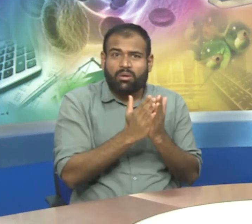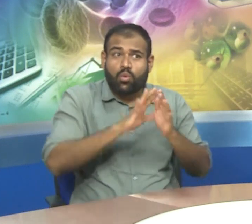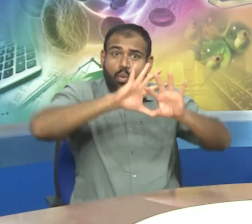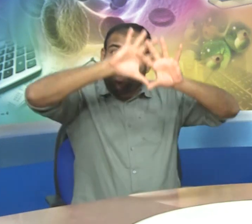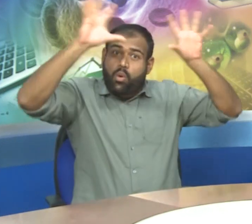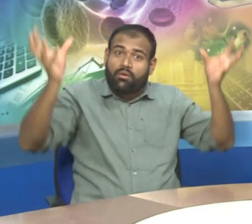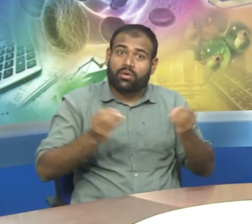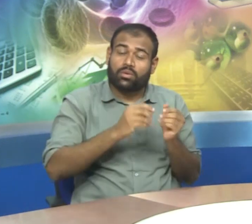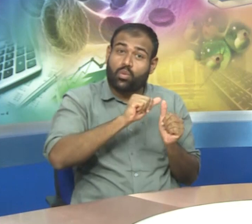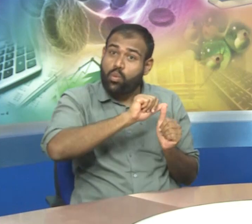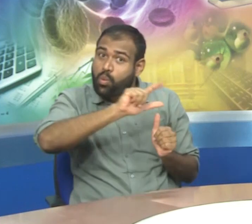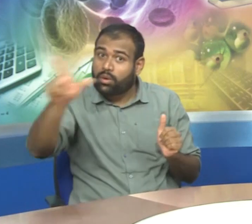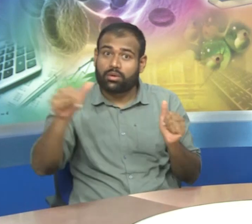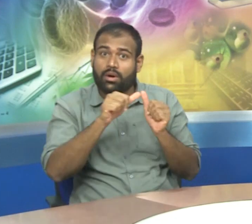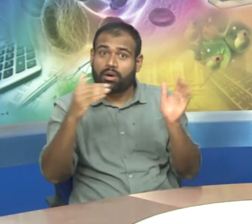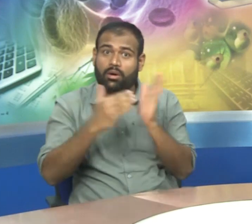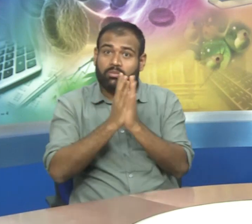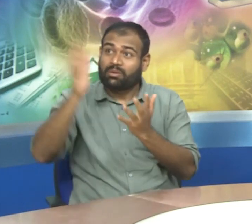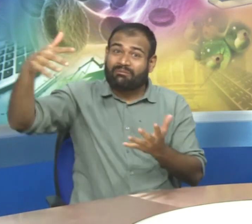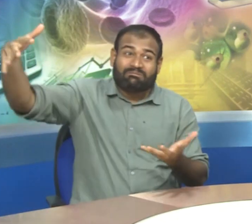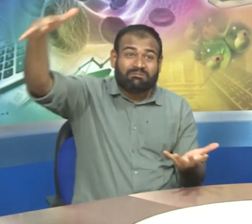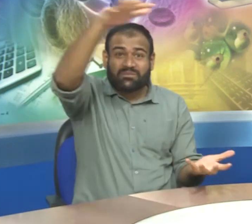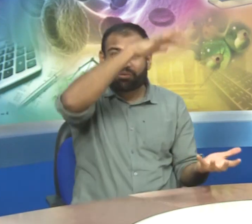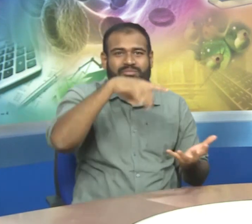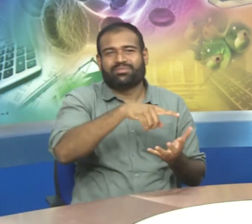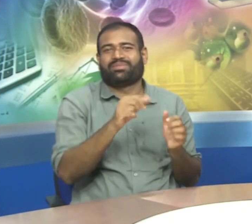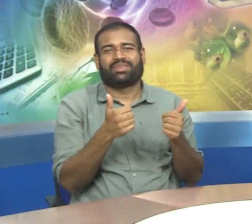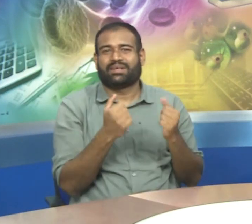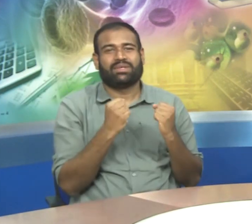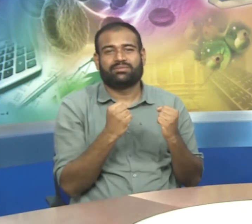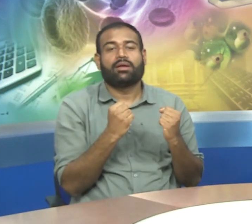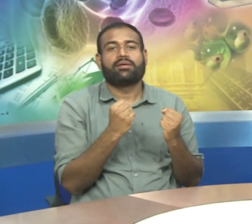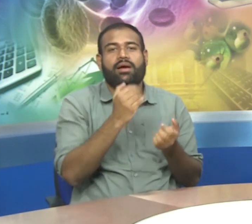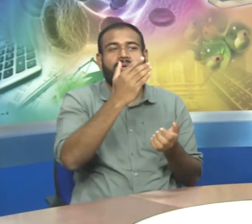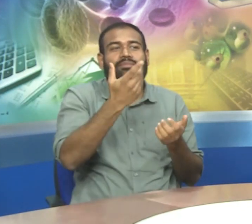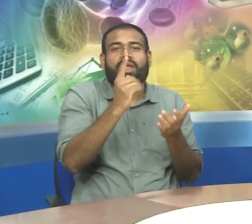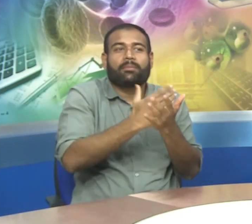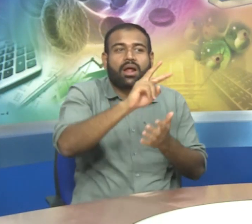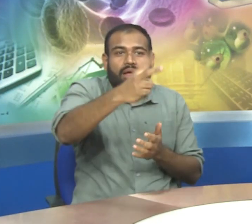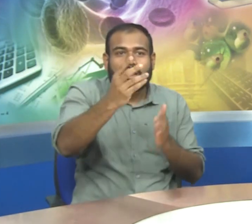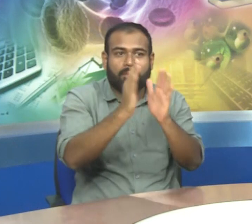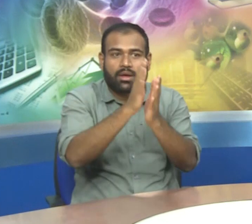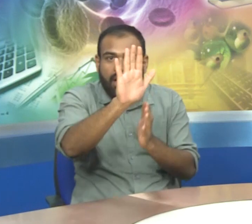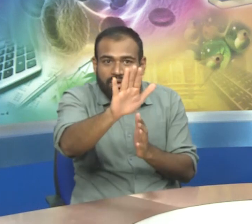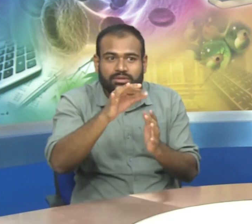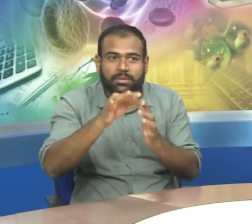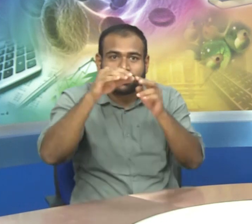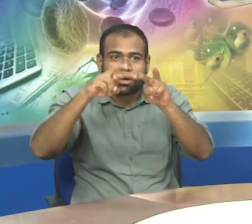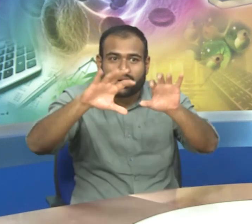Even the largest libraries can't afford to have a sufficient collection to satisfy all the